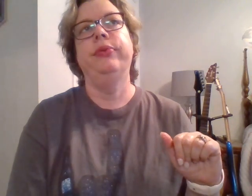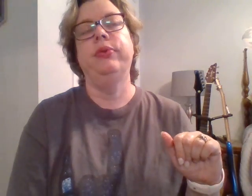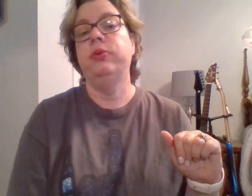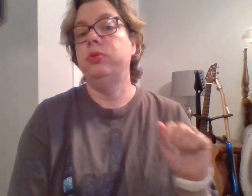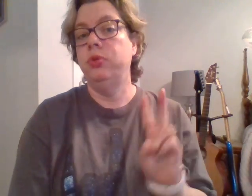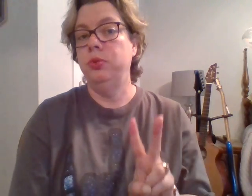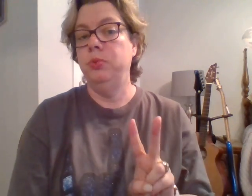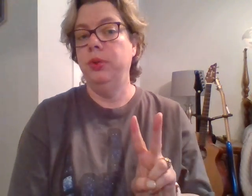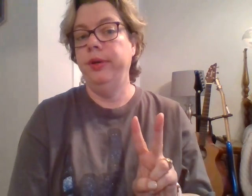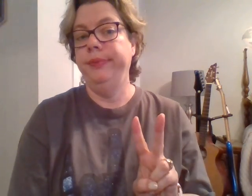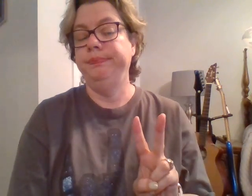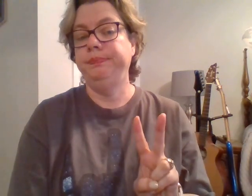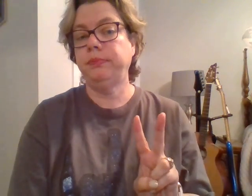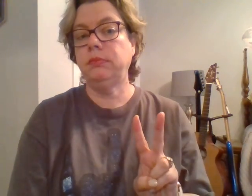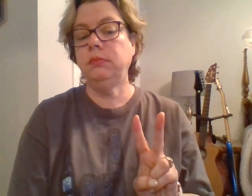the two